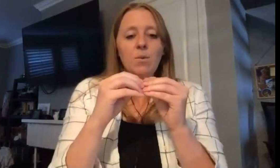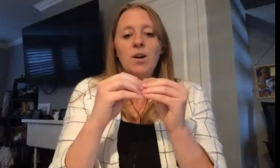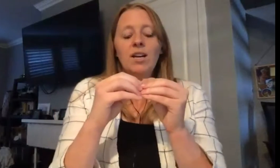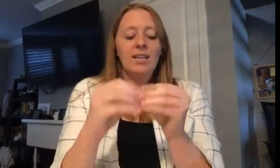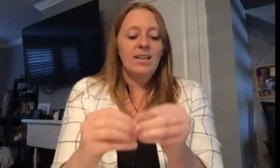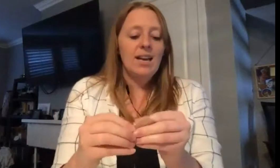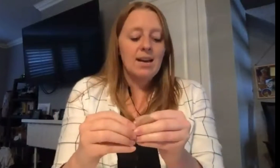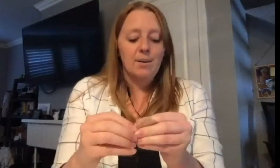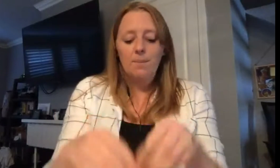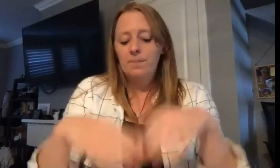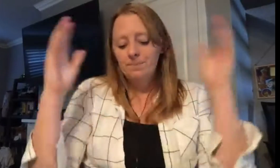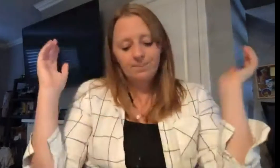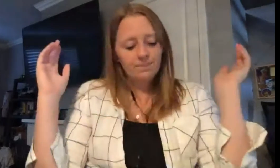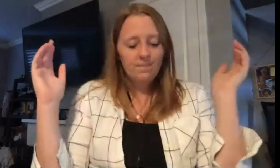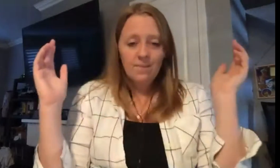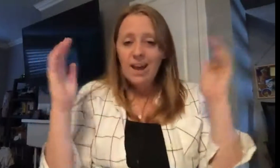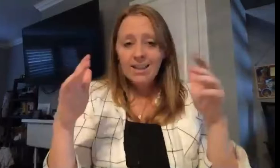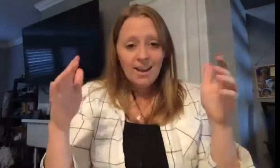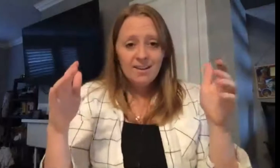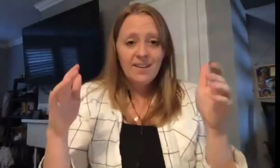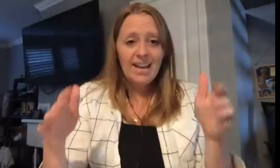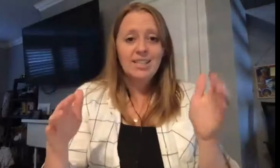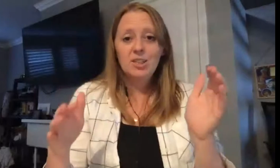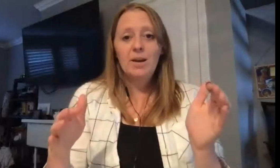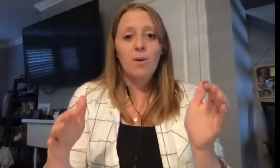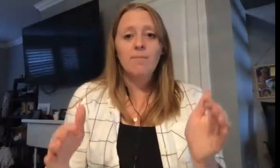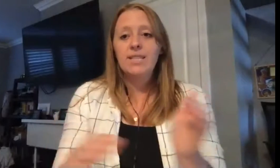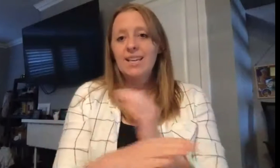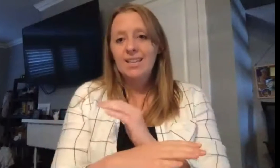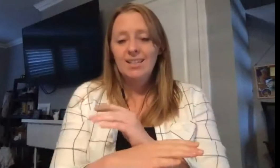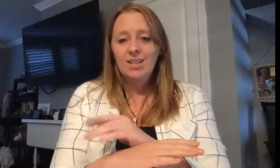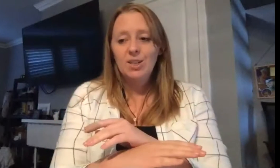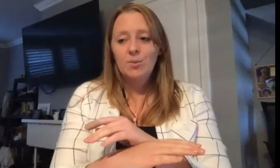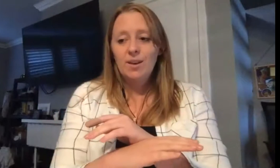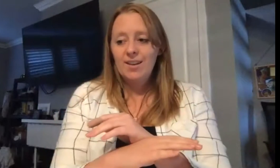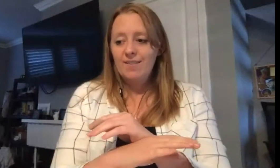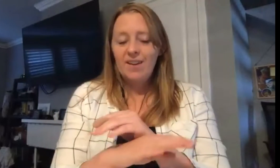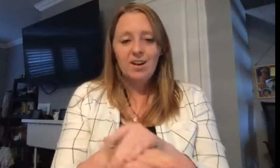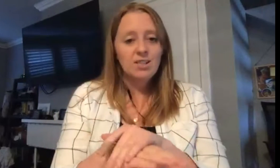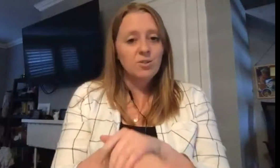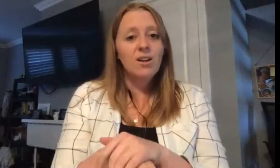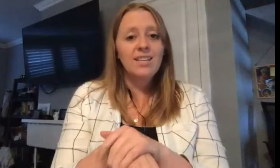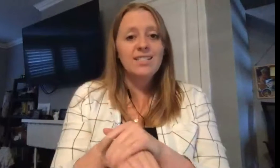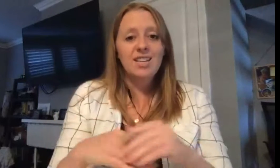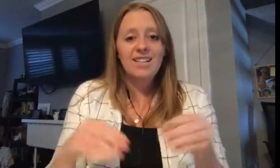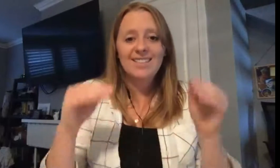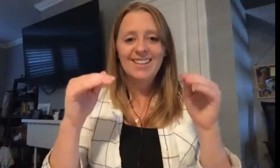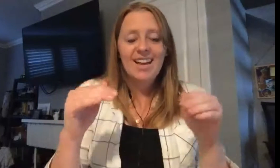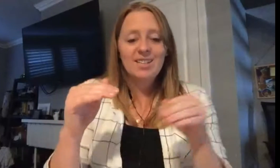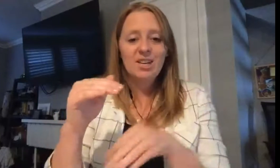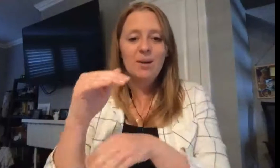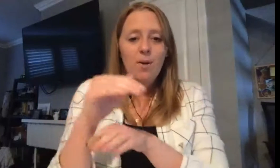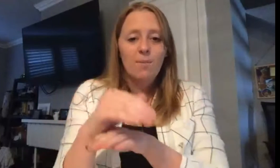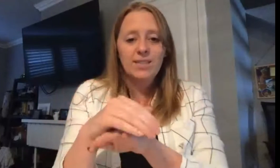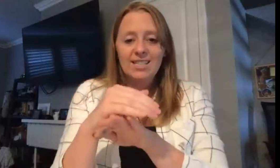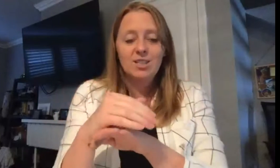sign more. Um, I love hand under hand prompting. We very strongly suggest hand